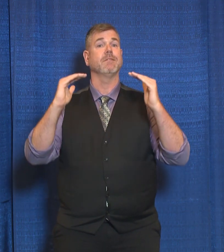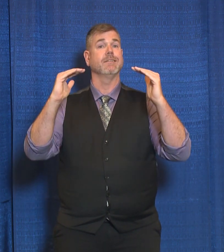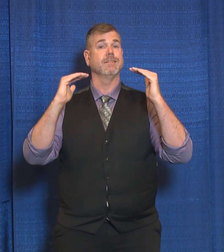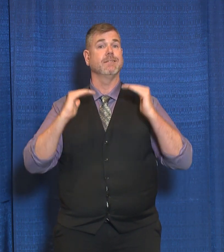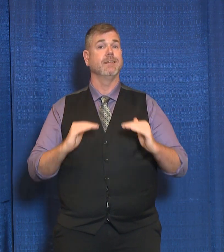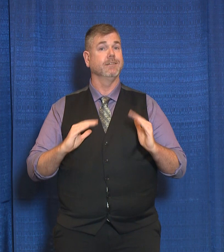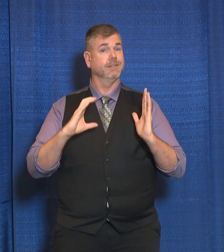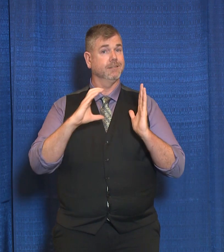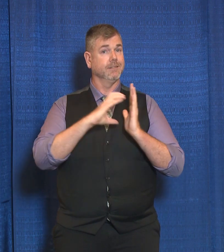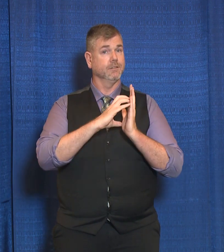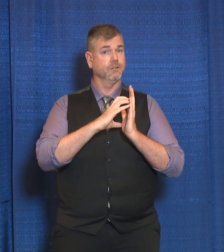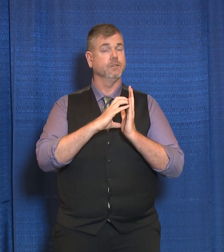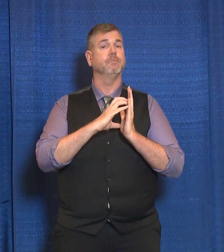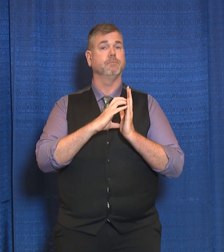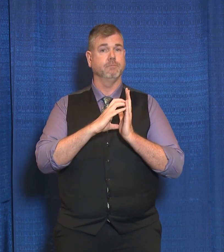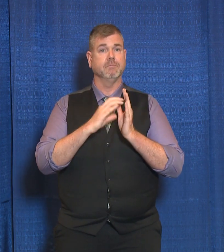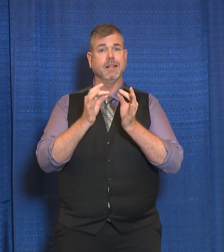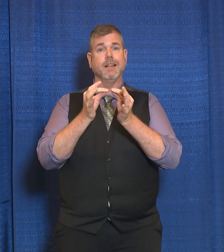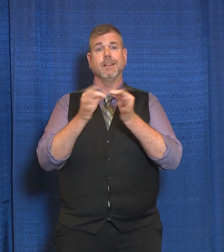Language preference.